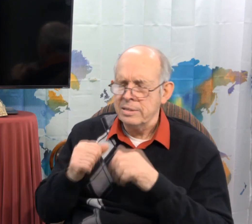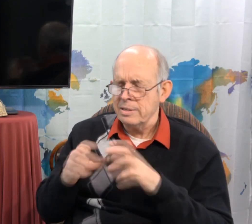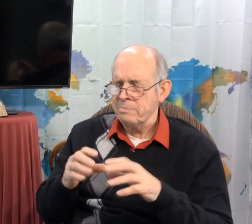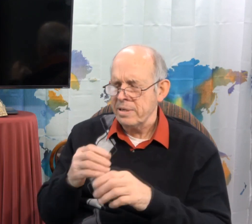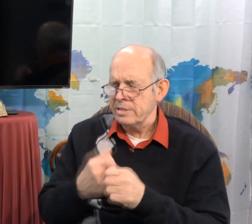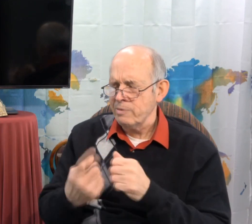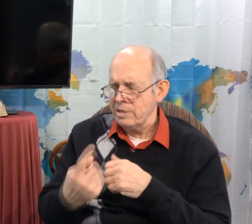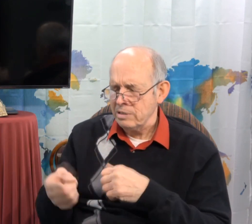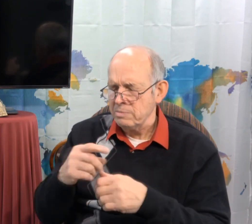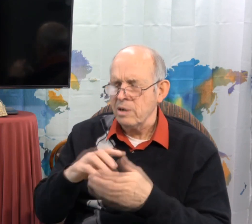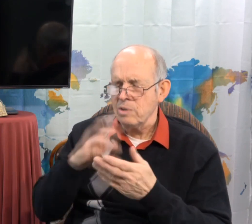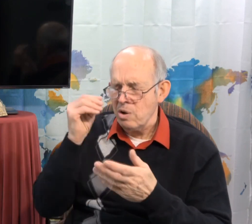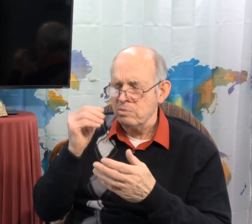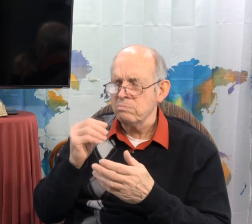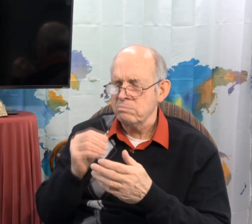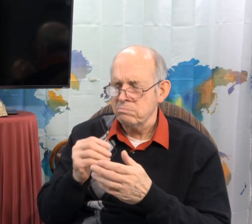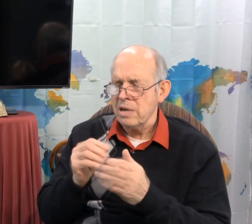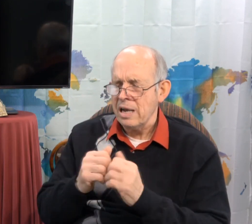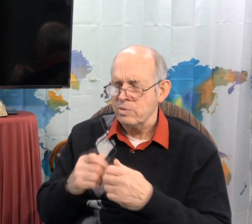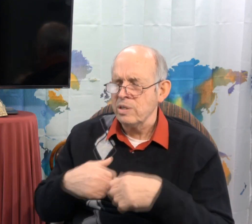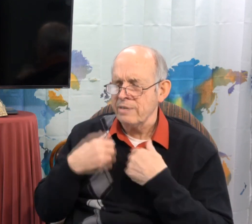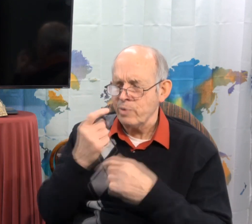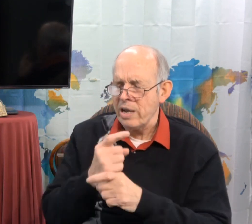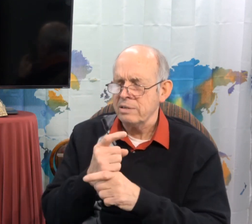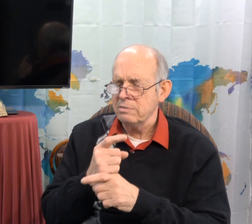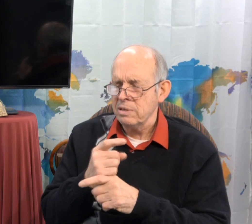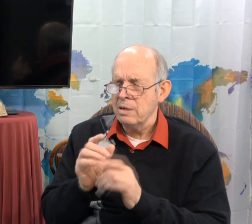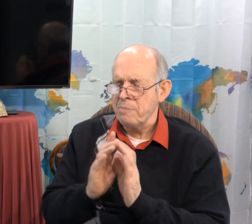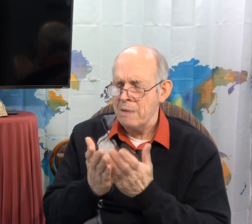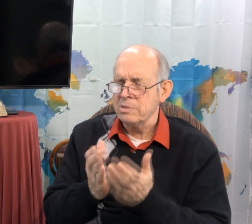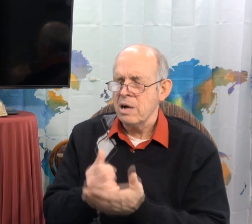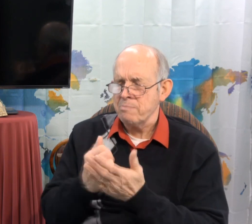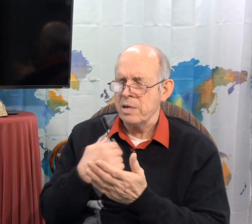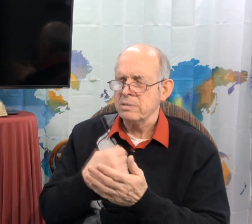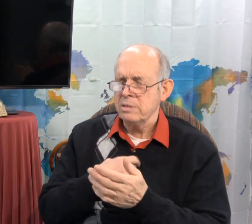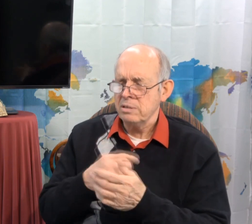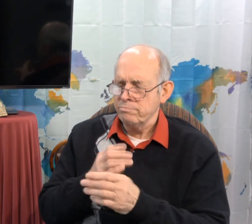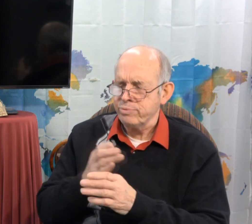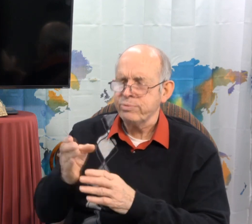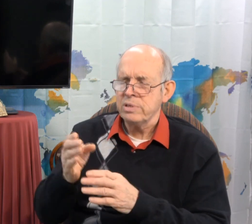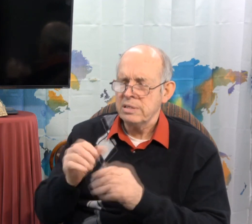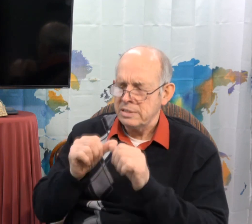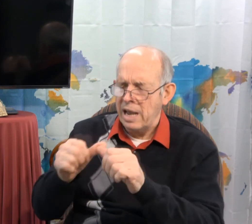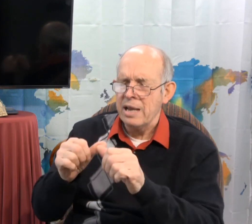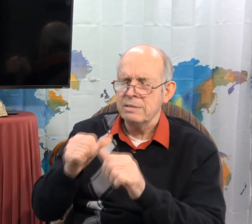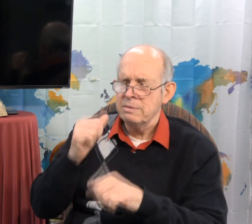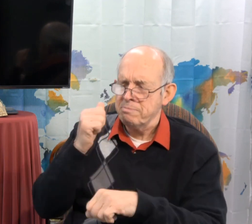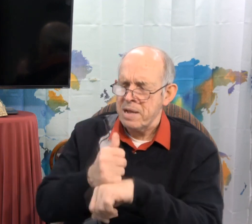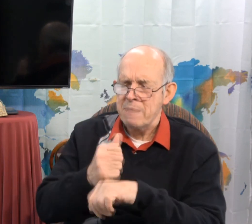And bless everyone in my life as we live right. Bible, help us. Say that